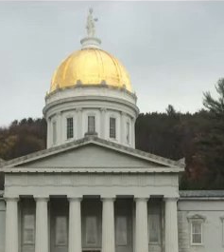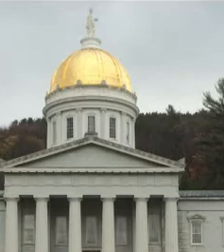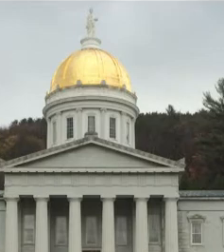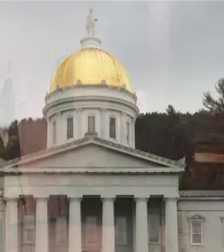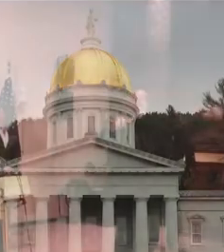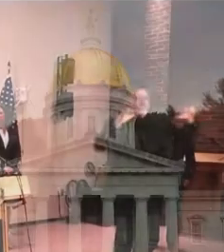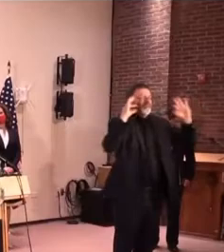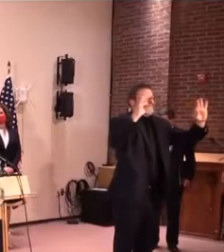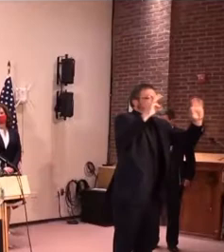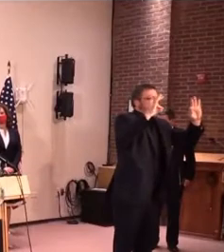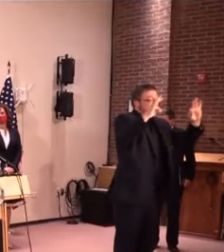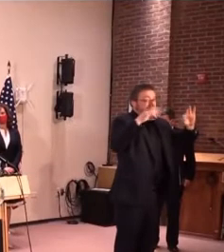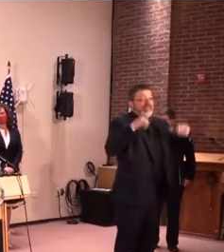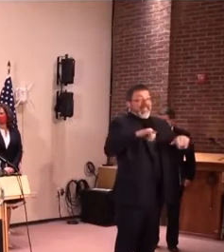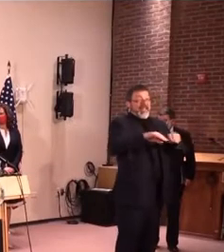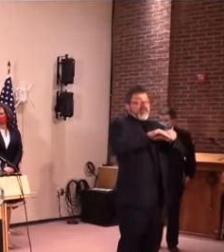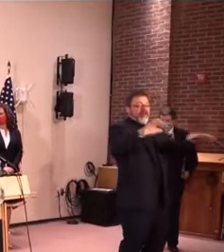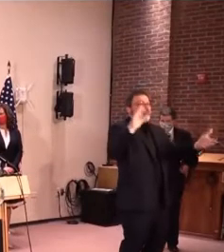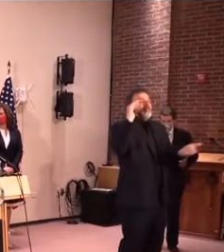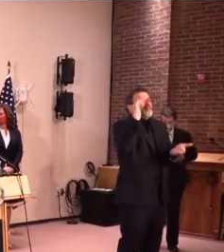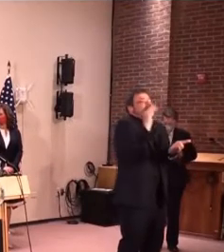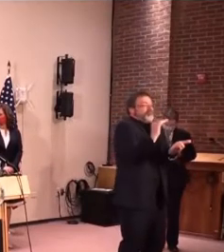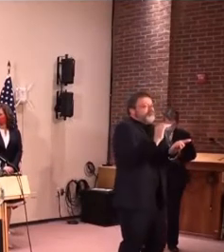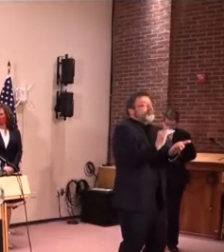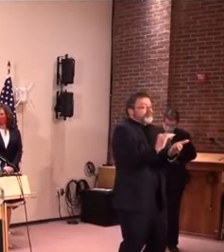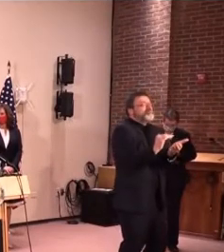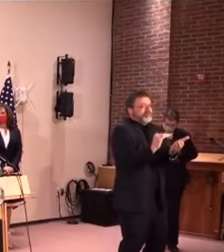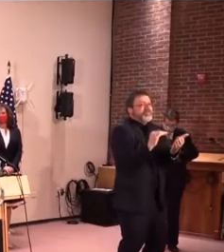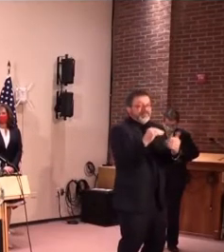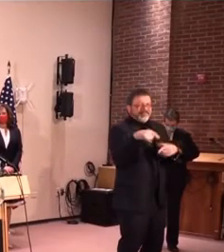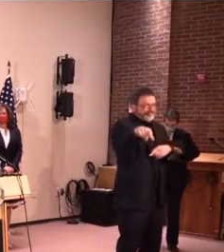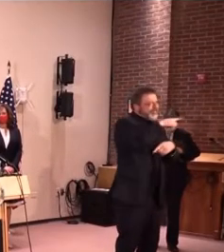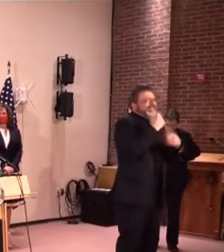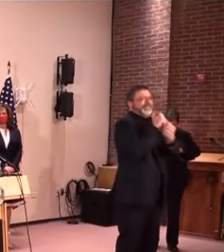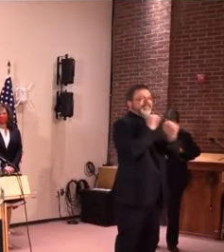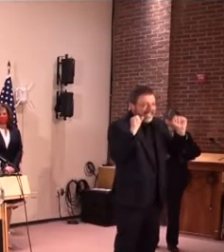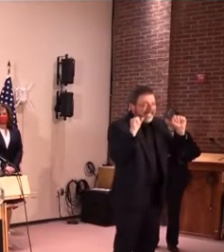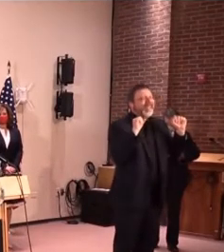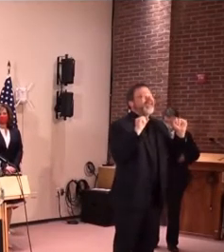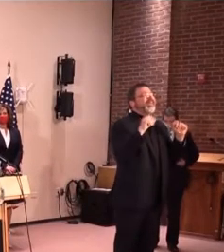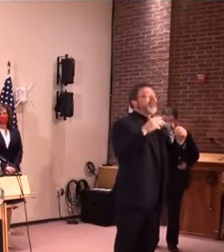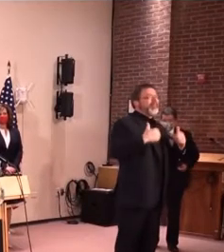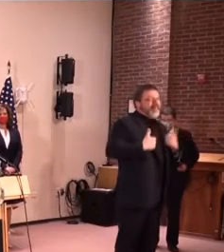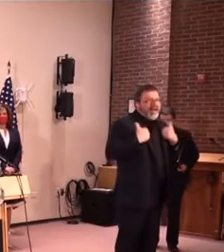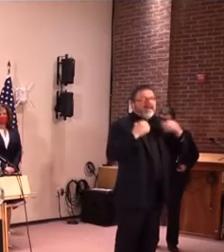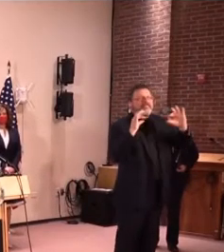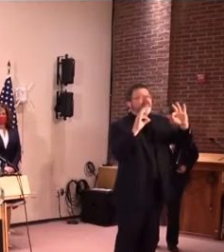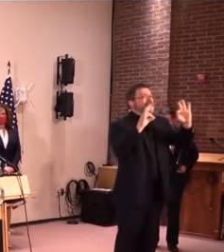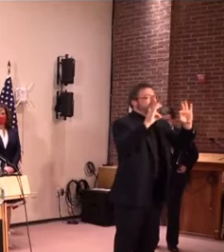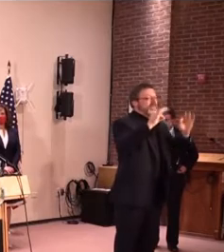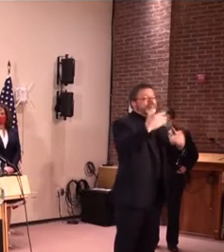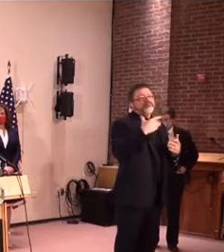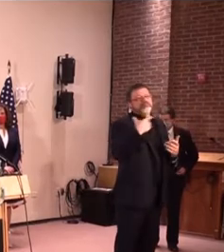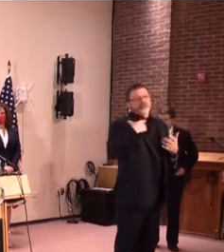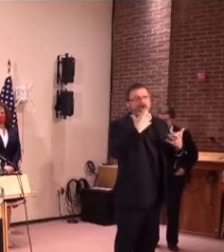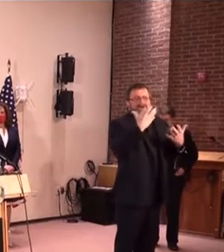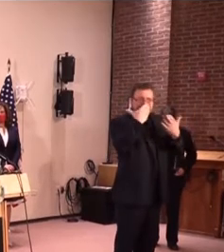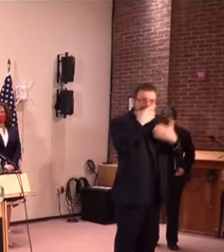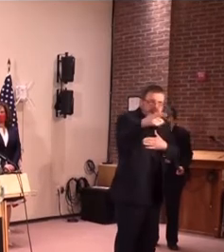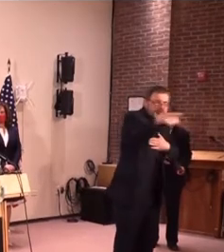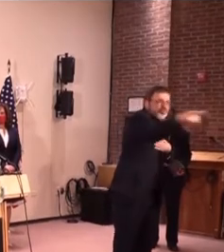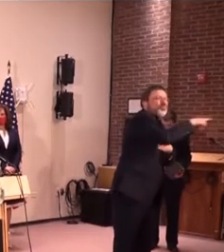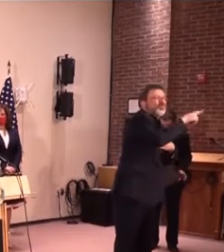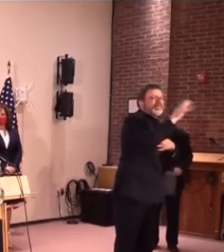hundreds of lives. Once again, Vermonters have shown a willingness to sacrifice for the greater good and to step up to help their